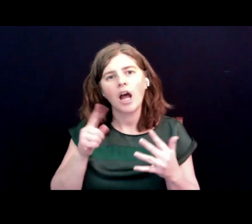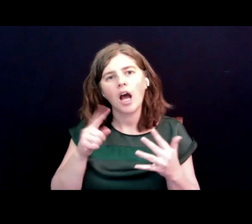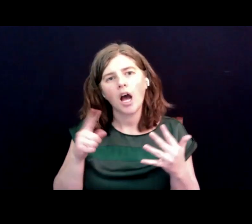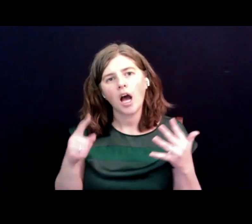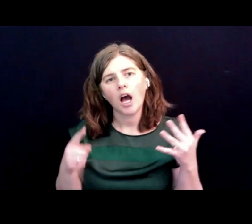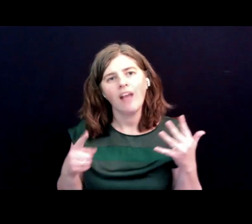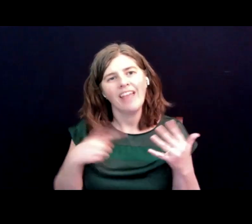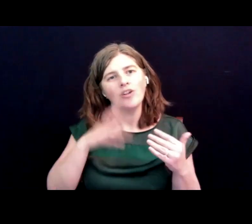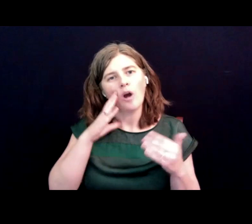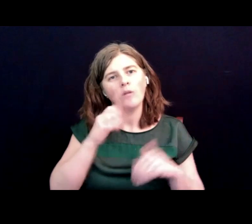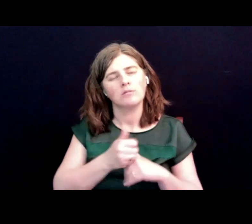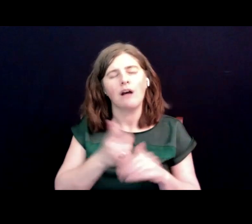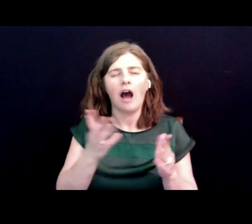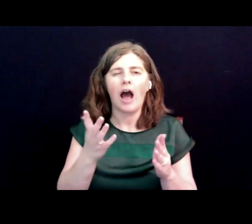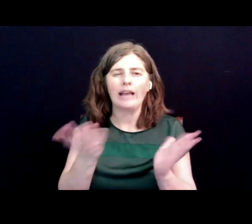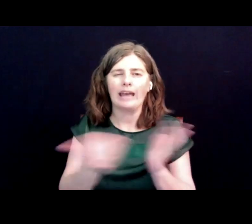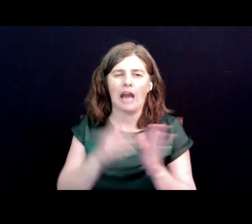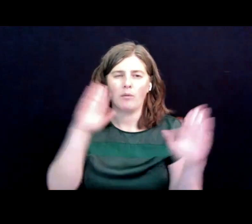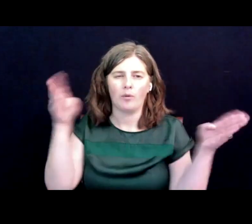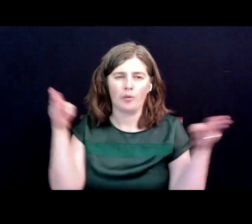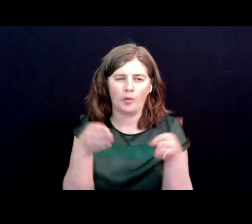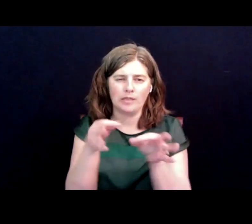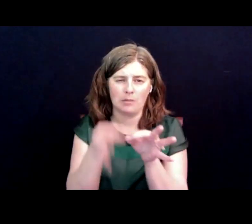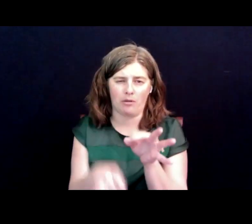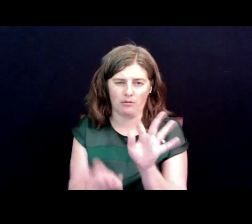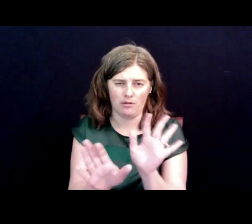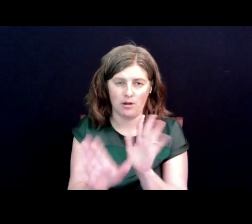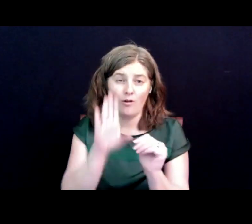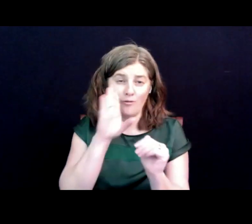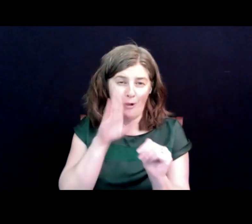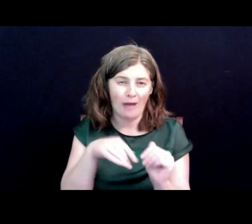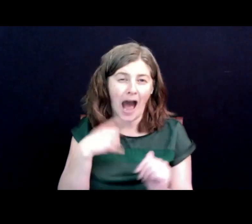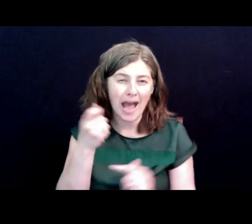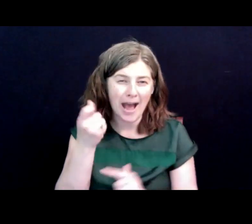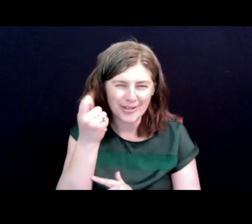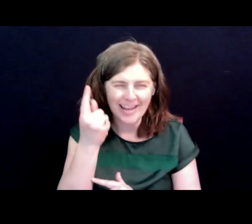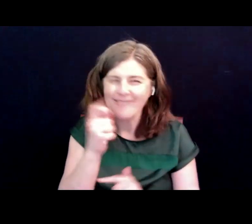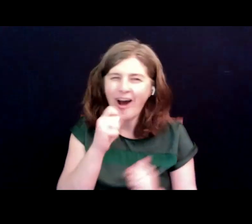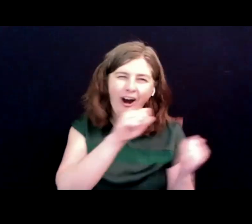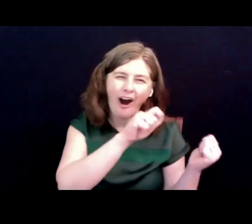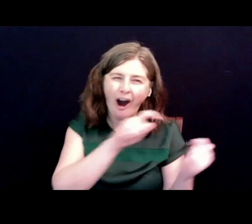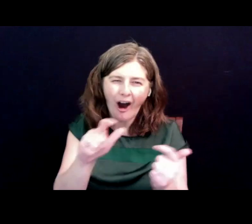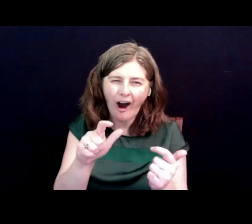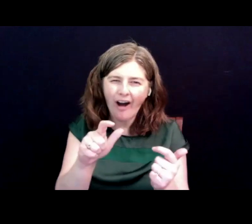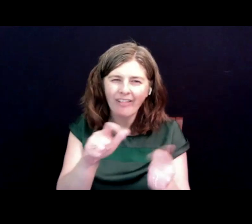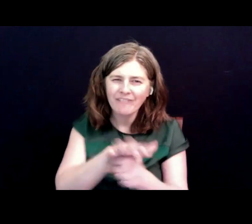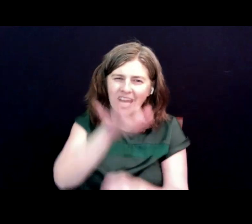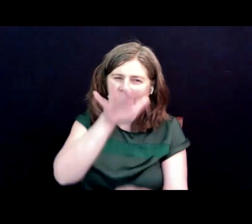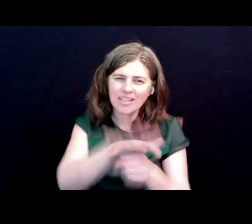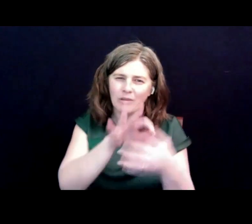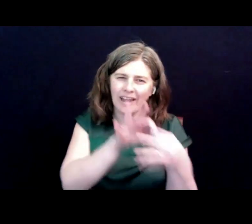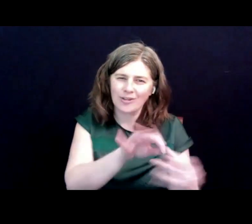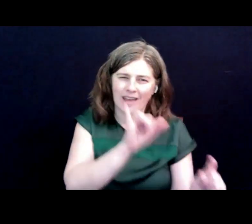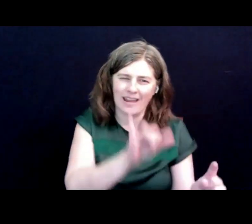Z. Now, I'm simplifying a lot here. Please know that I understand not all fits are about those things. I'm